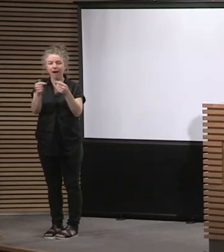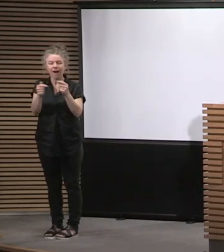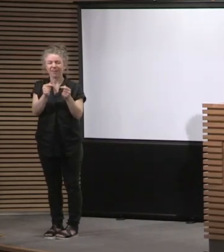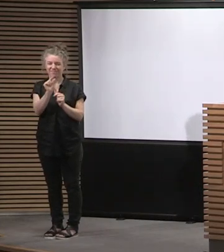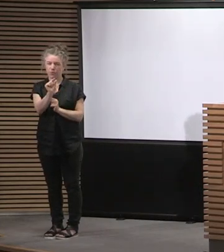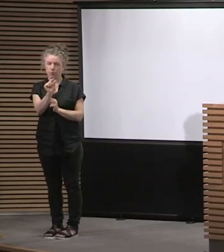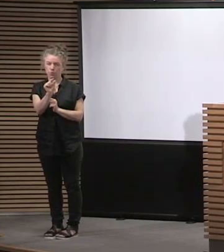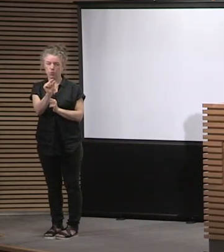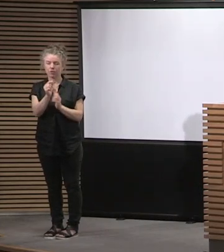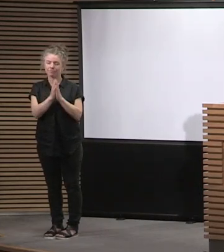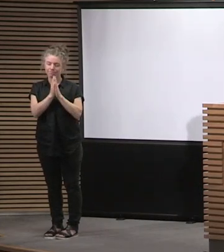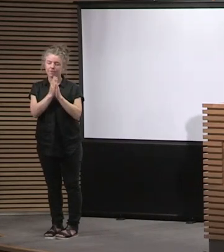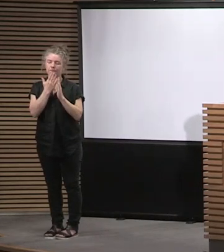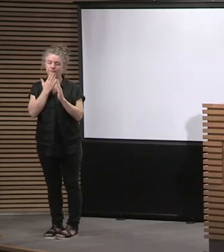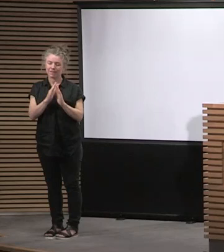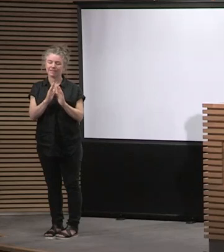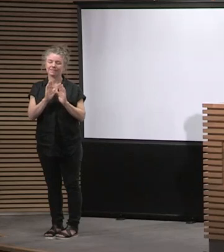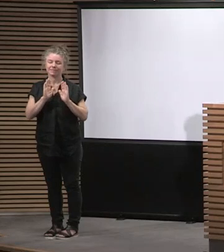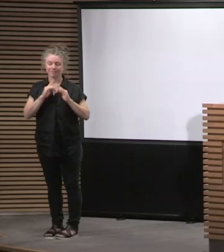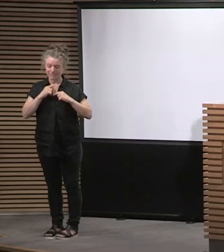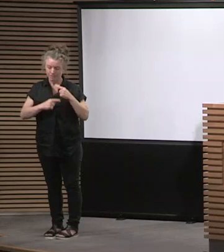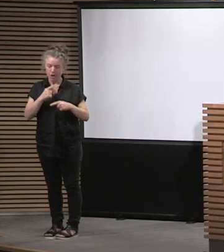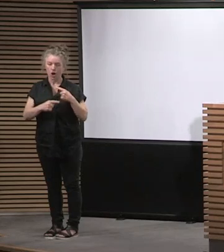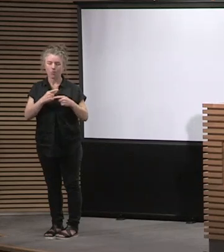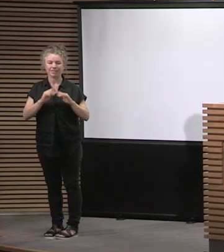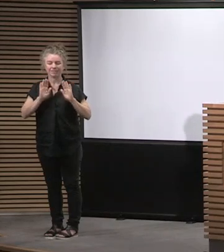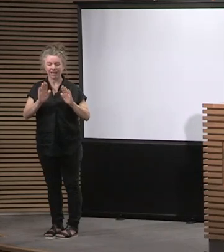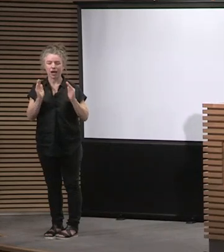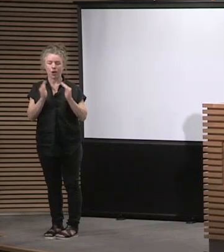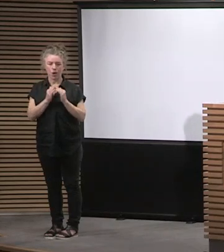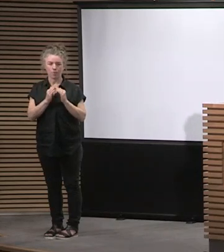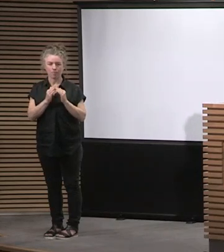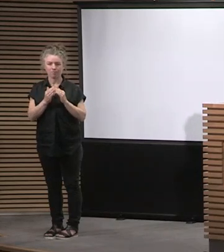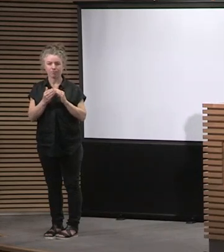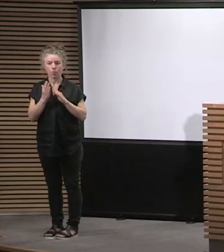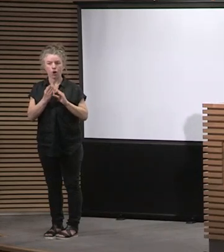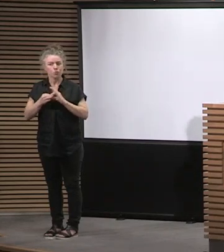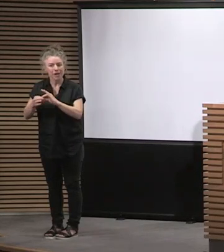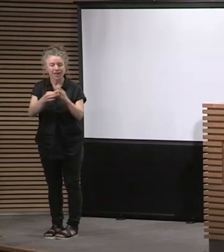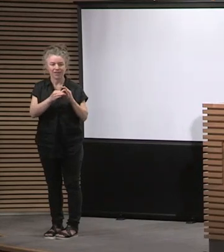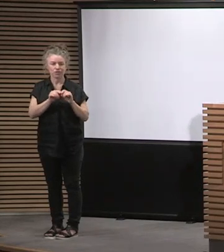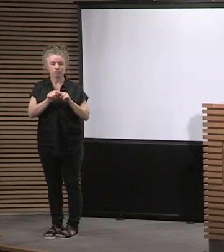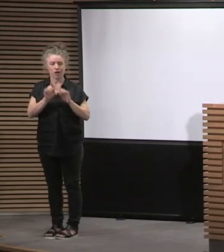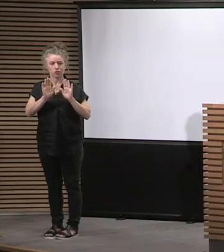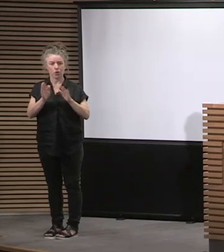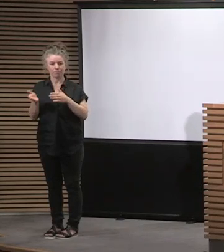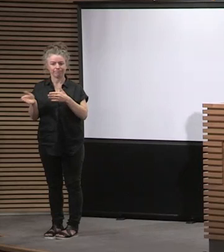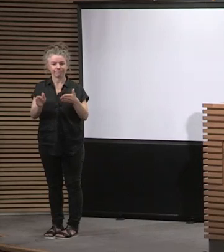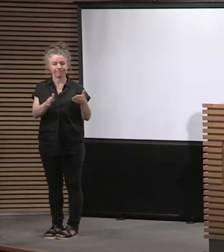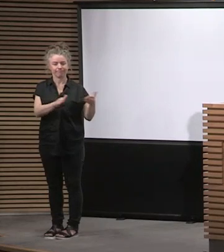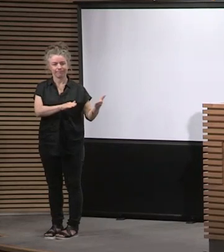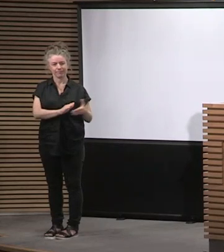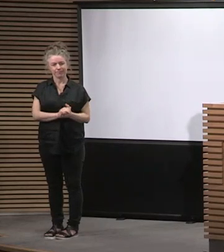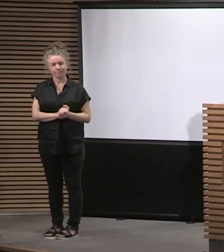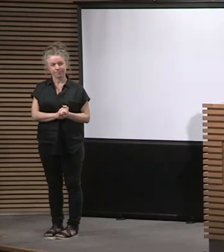just stay with us on this and help be part of the solution for trying to prevent deaths. It's an active